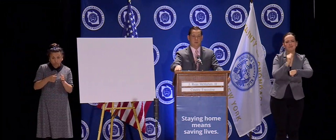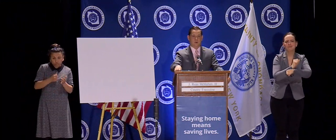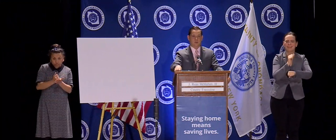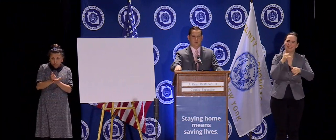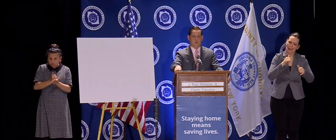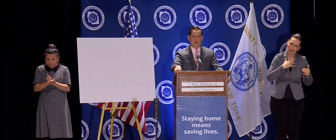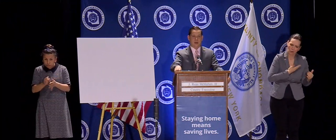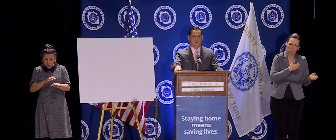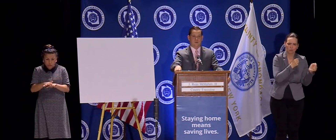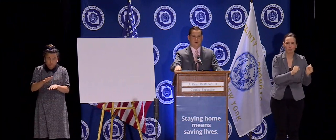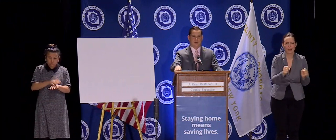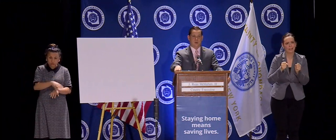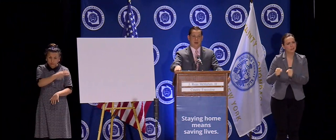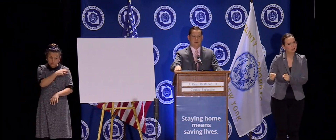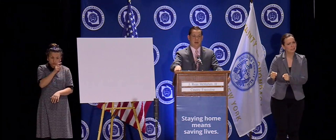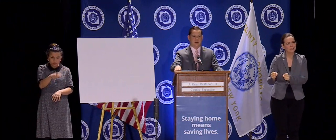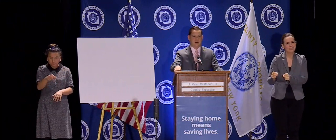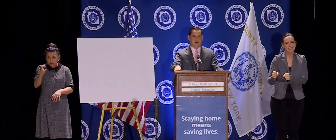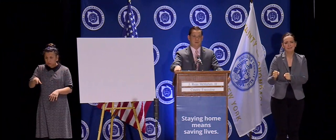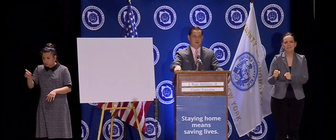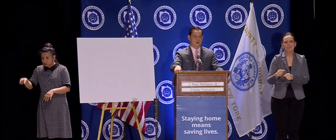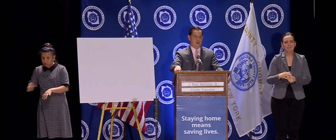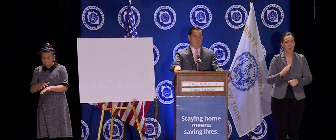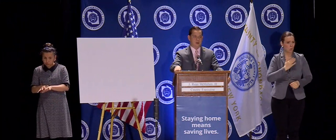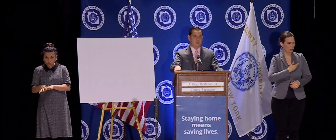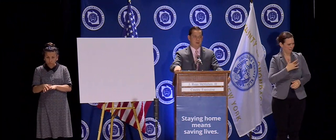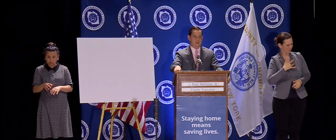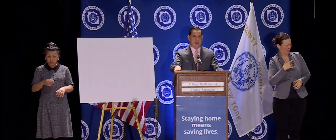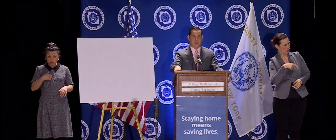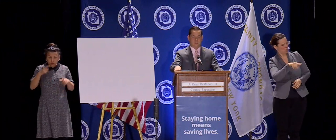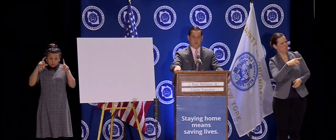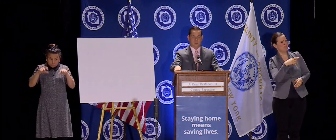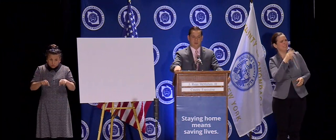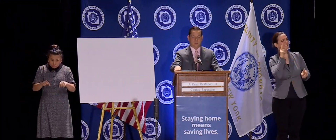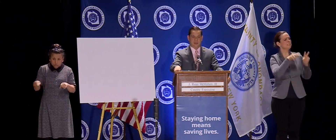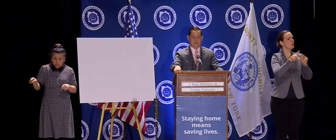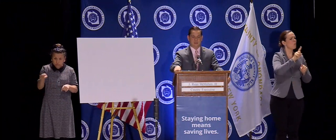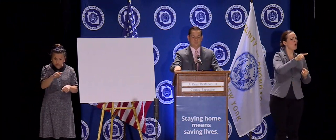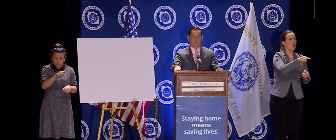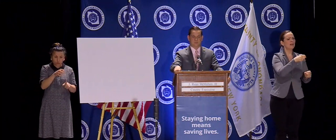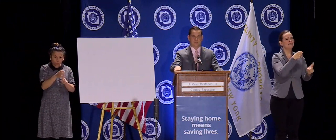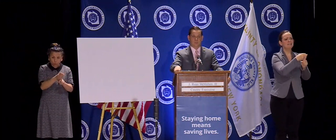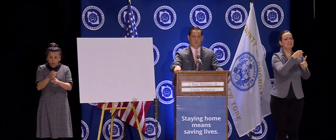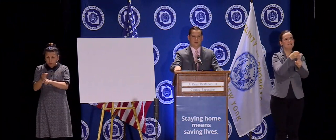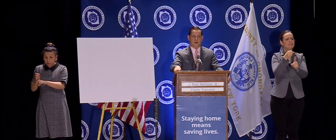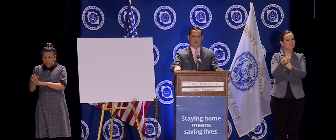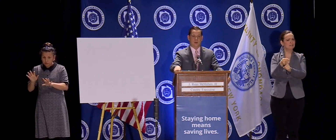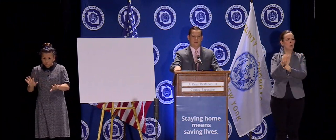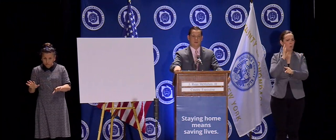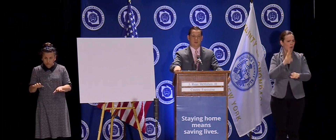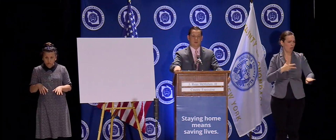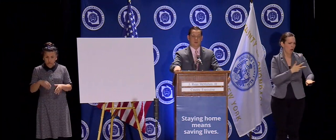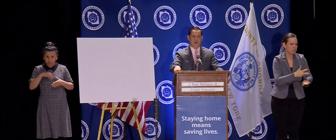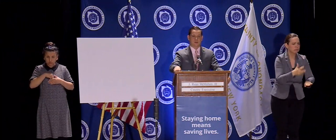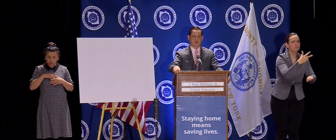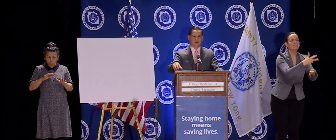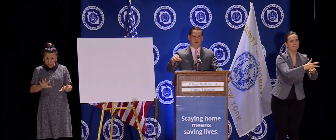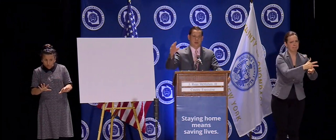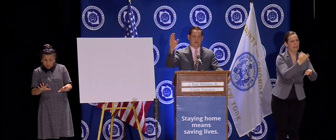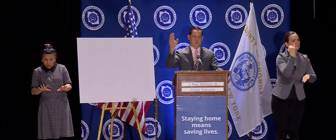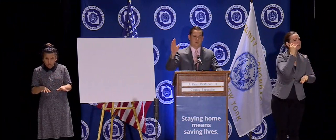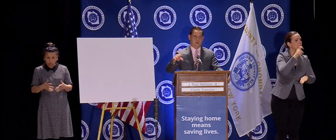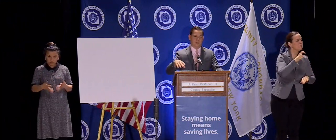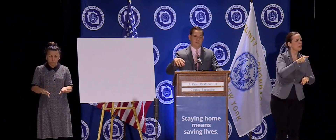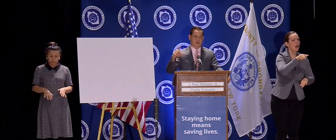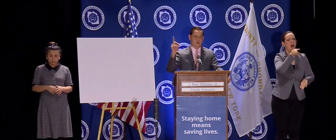into neighborhoods where we feel that we haven't gotten enough data related to testing. We have the Syracuse Housing